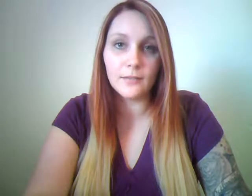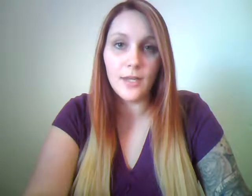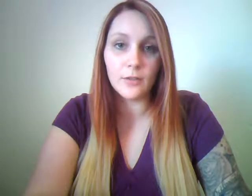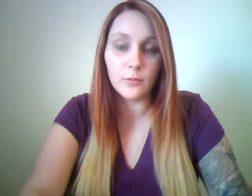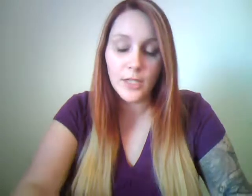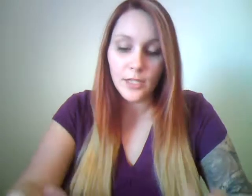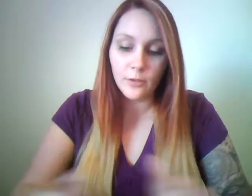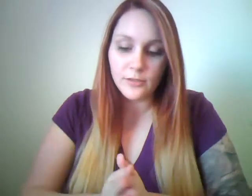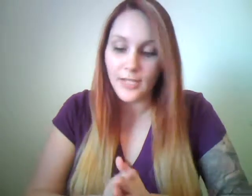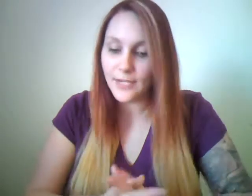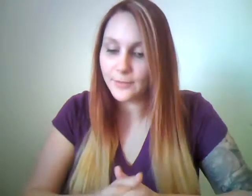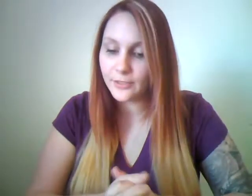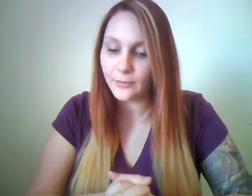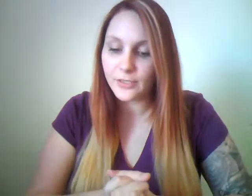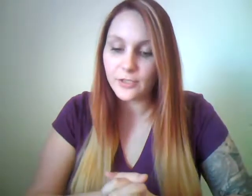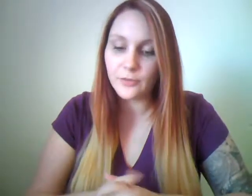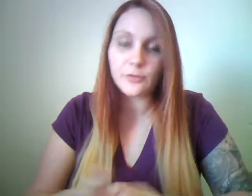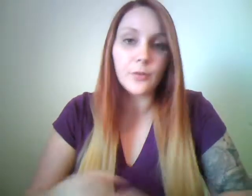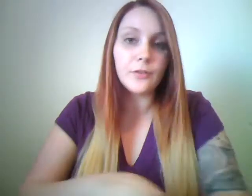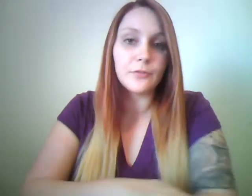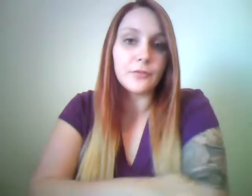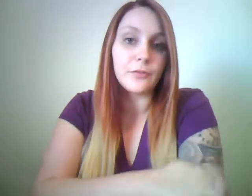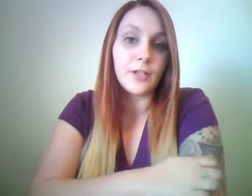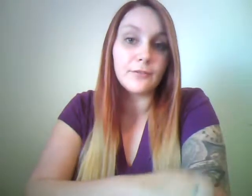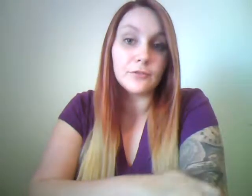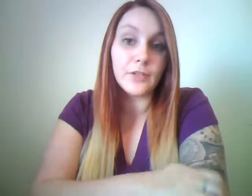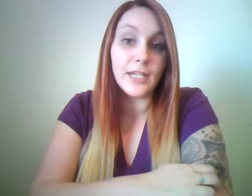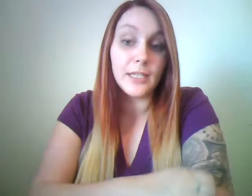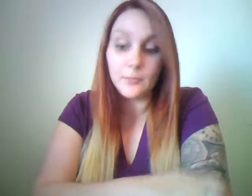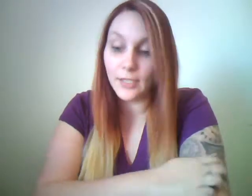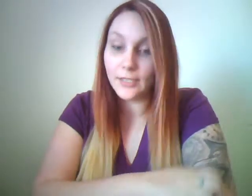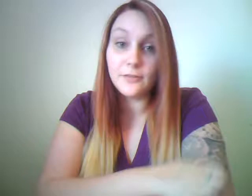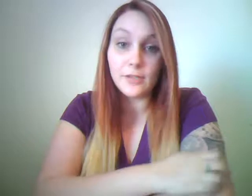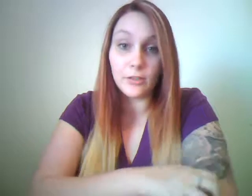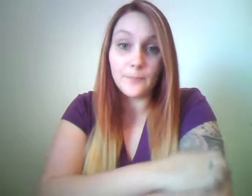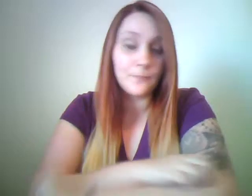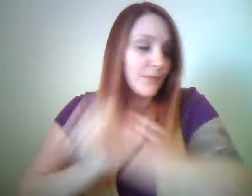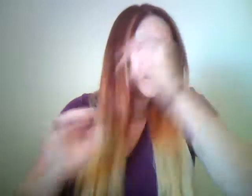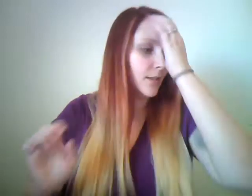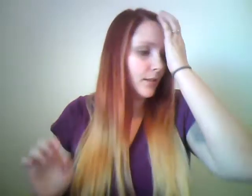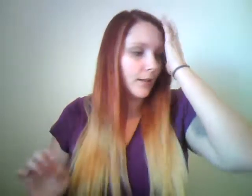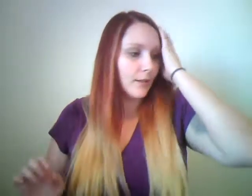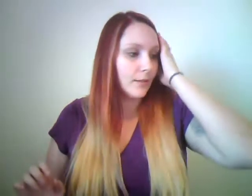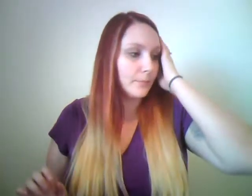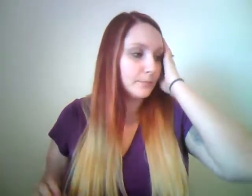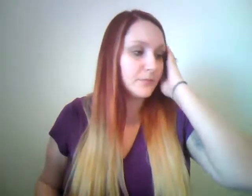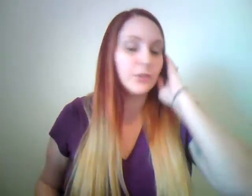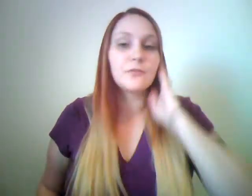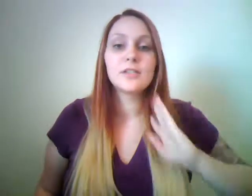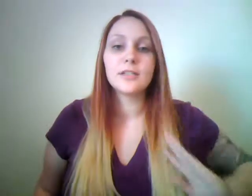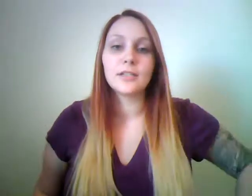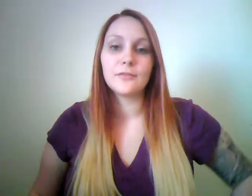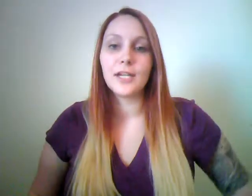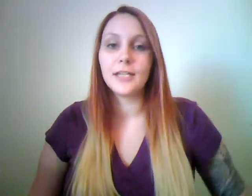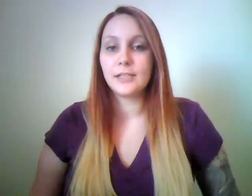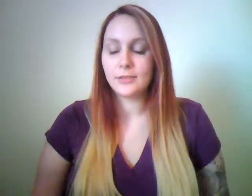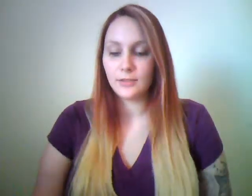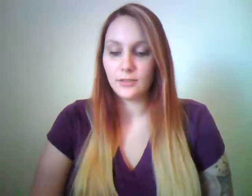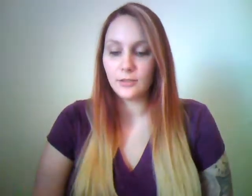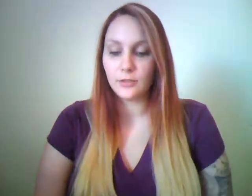Hello! Today we are going to do a tutorial for Forever Rain by Hillsong. So the first lyric of that is, "You are